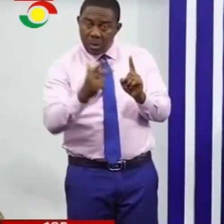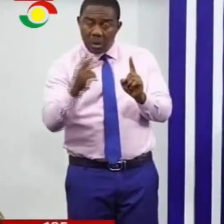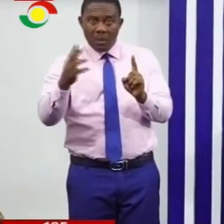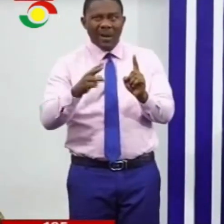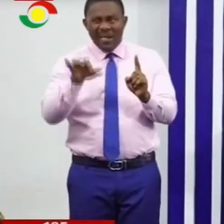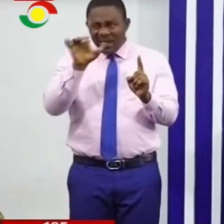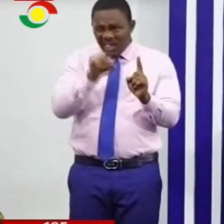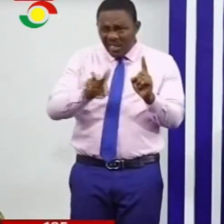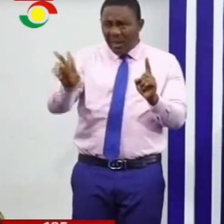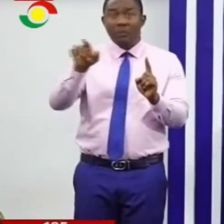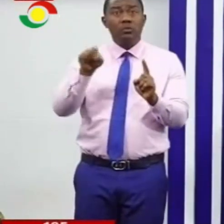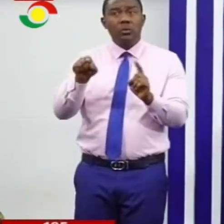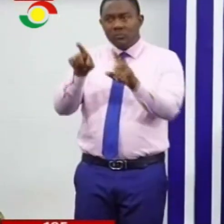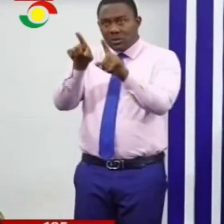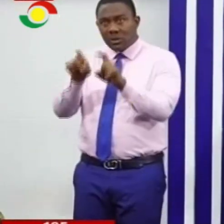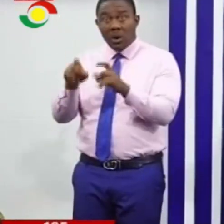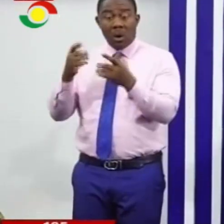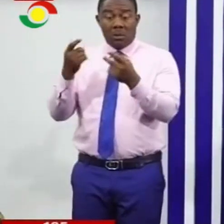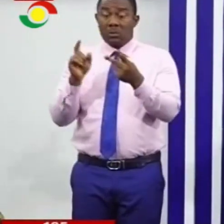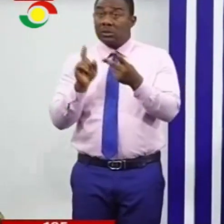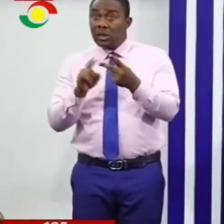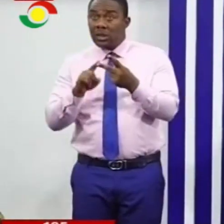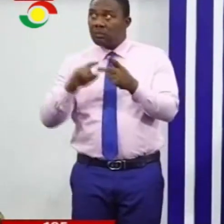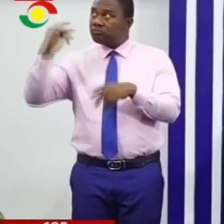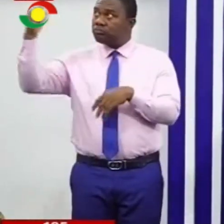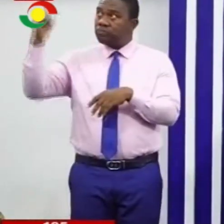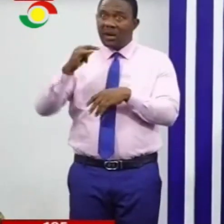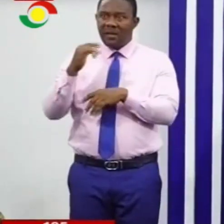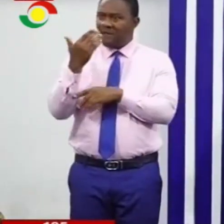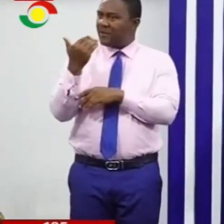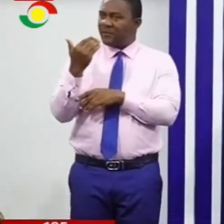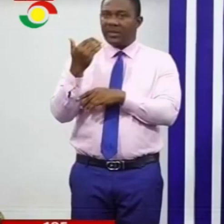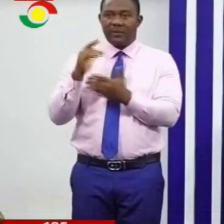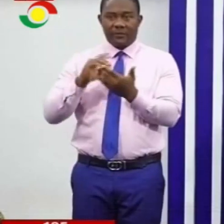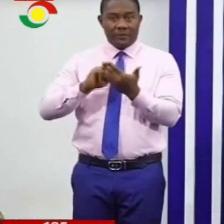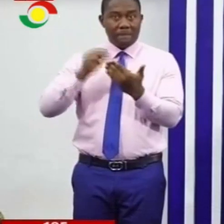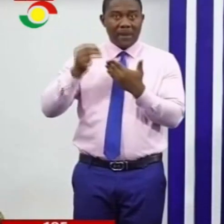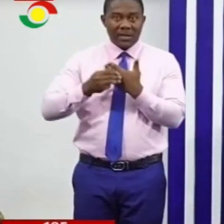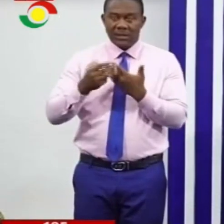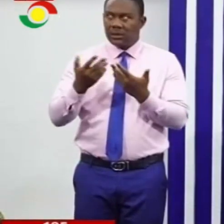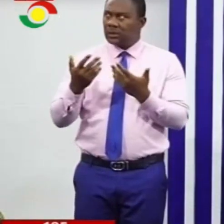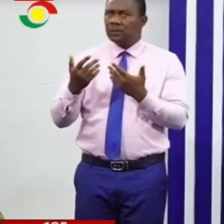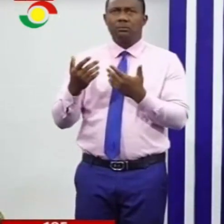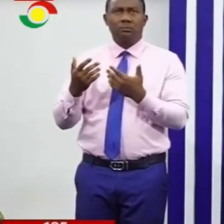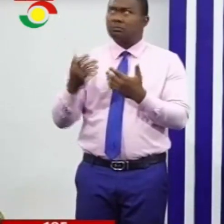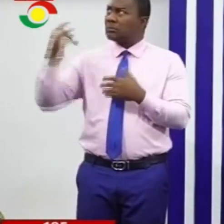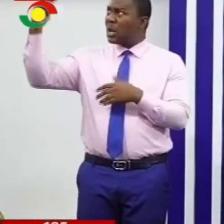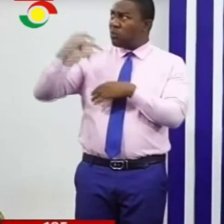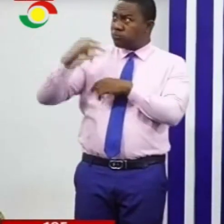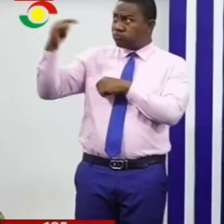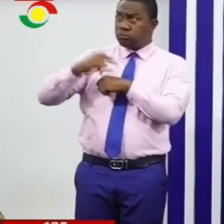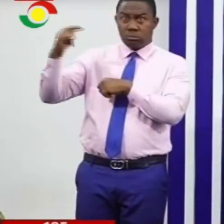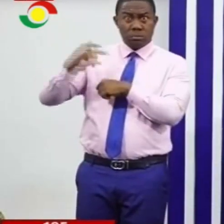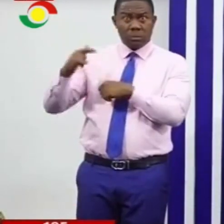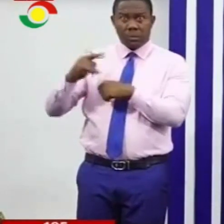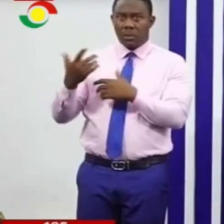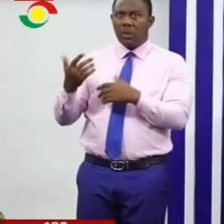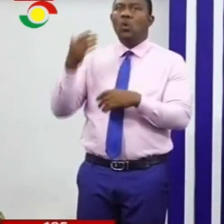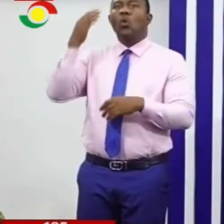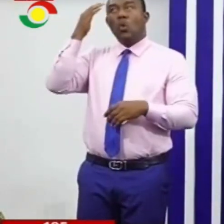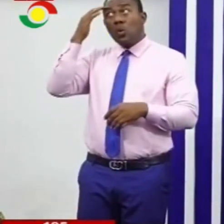em say fit be 15th no if you are say 3rd ye eliminate flights no be 15th hono na afi ye hwe safo no ye nim o